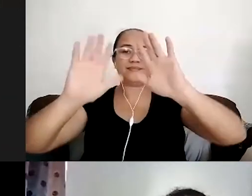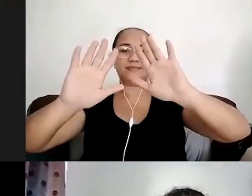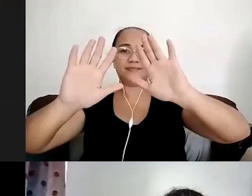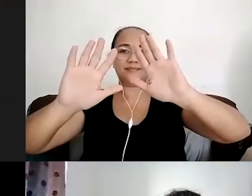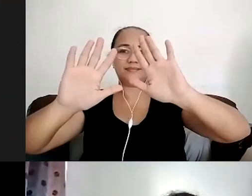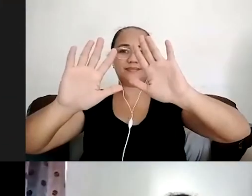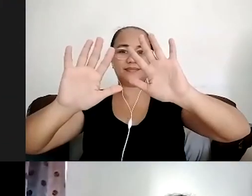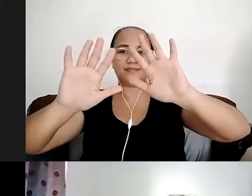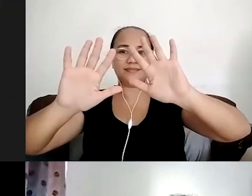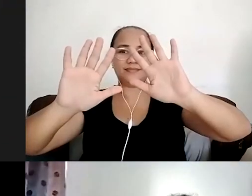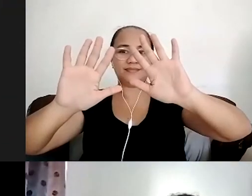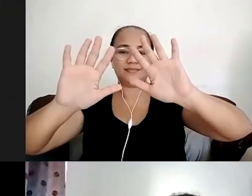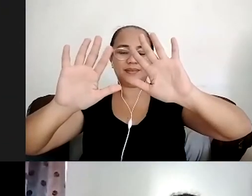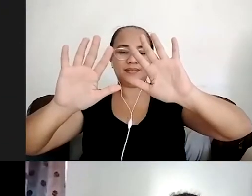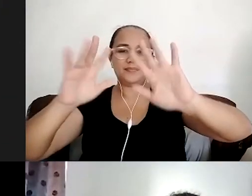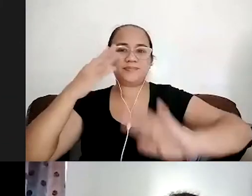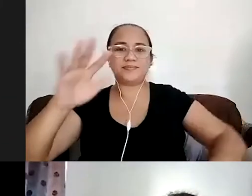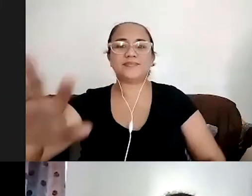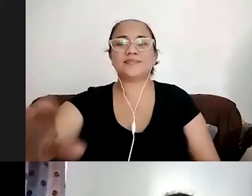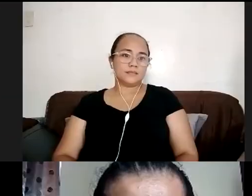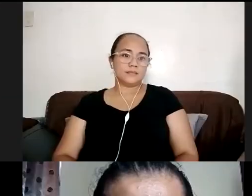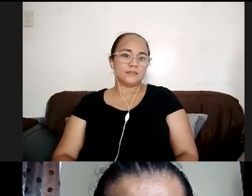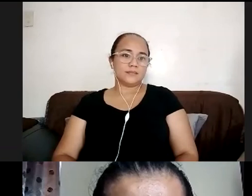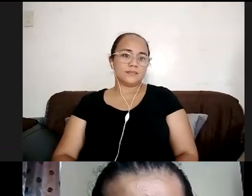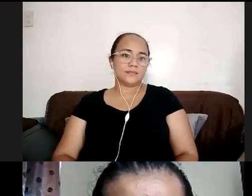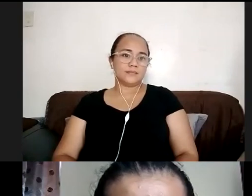Okay, sir. Okay. See you in a while.